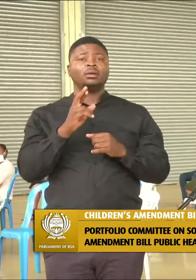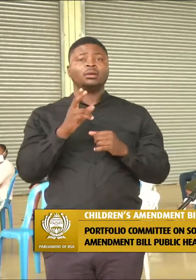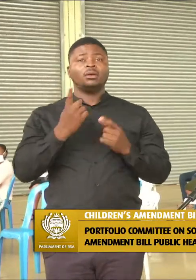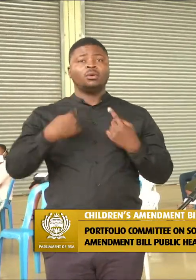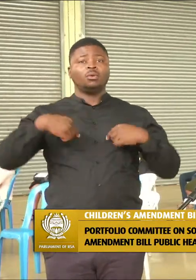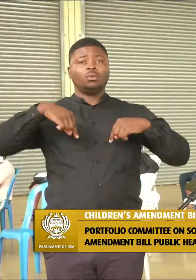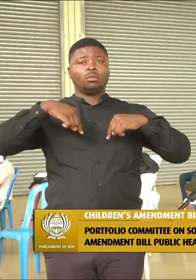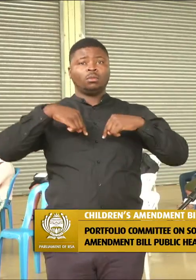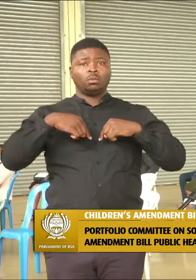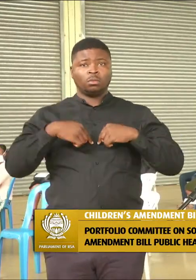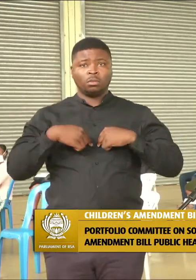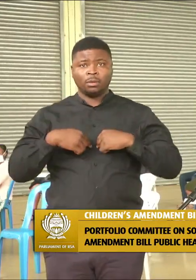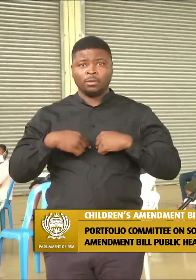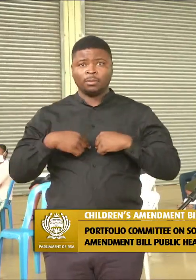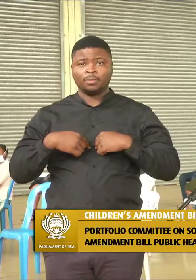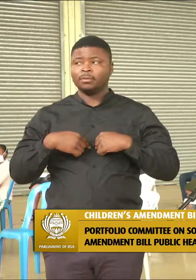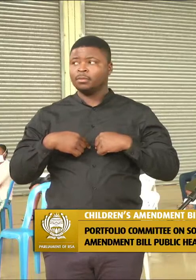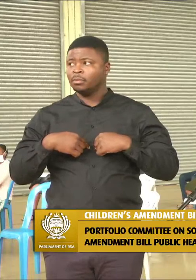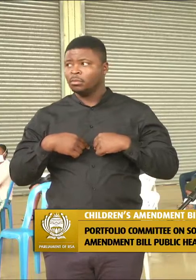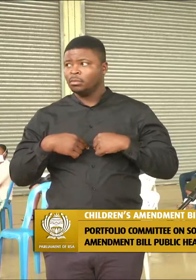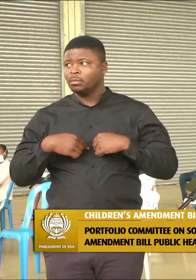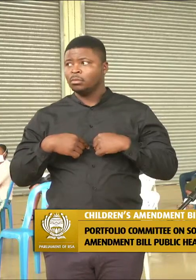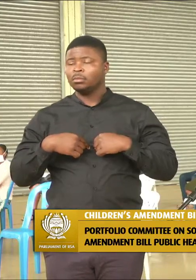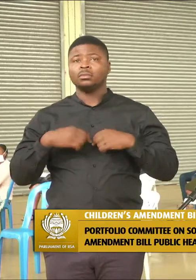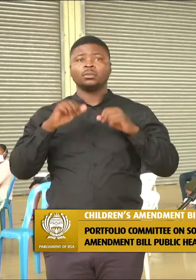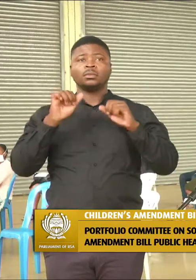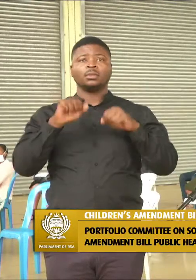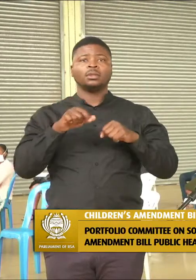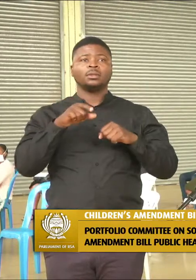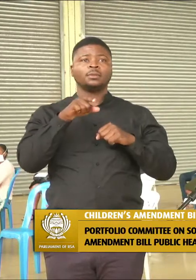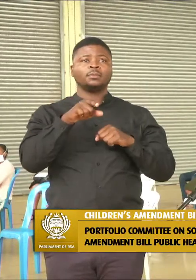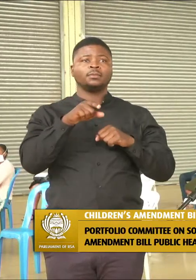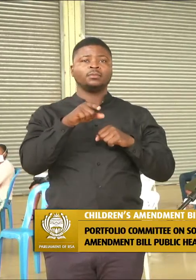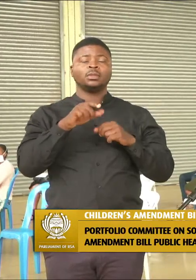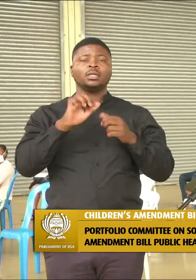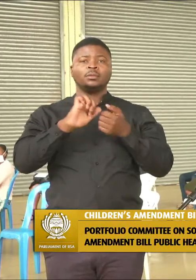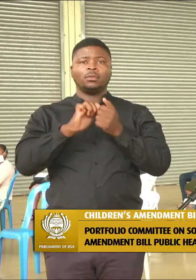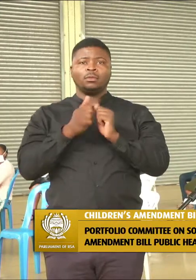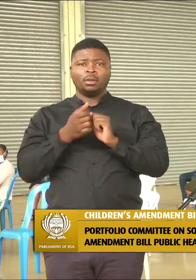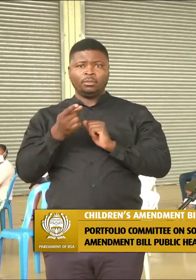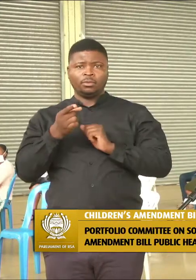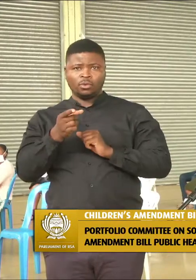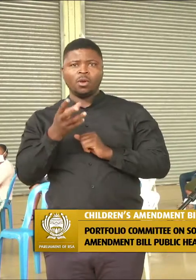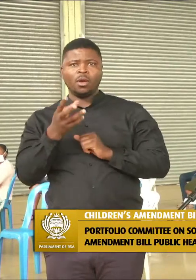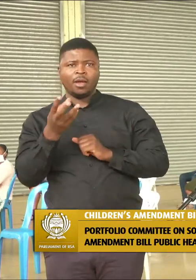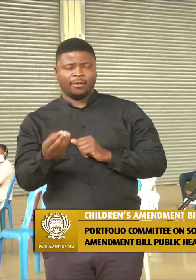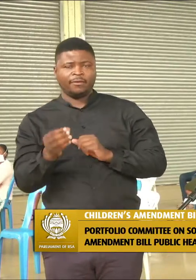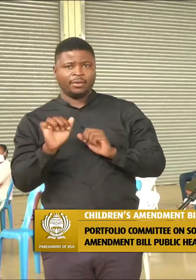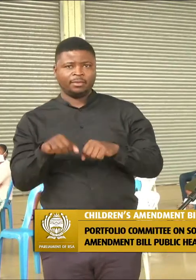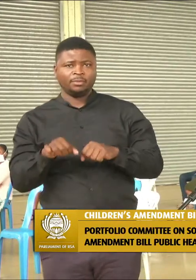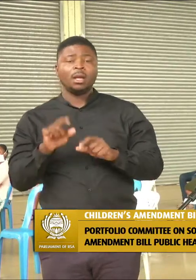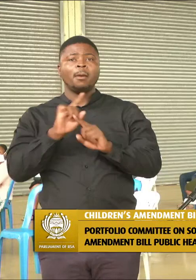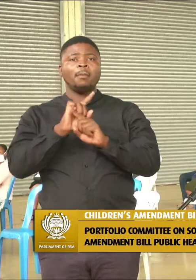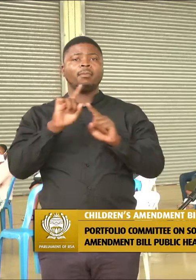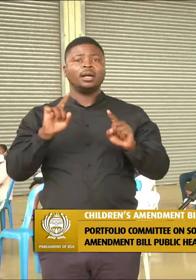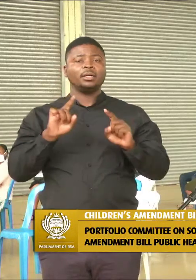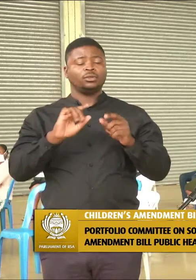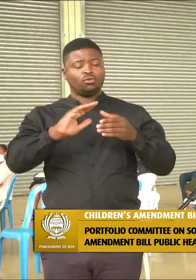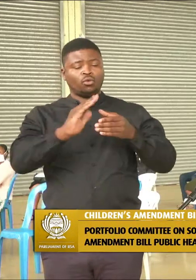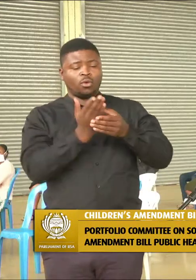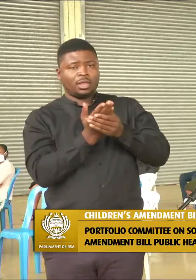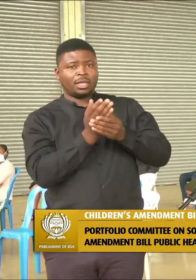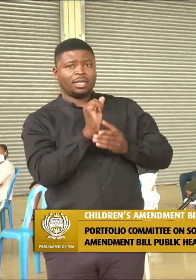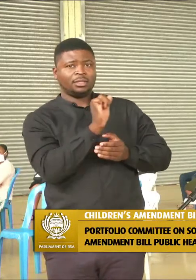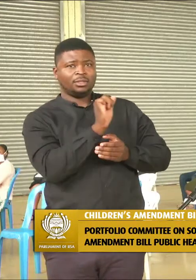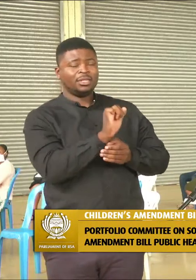is also looking at that situation that we are exactly presenting in front of us. But your case is